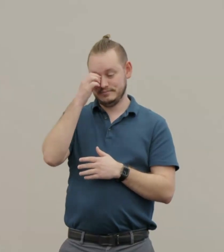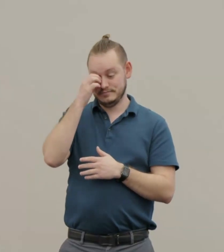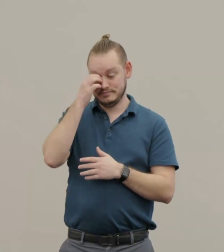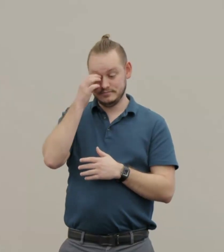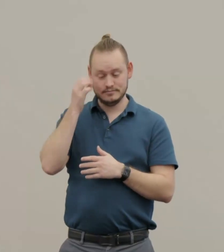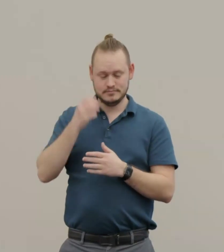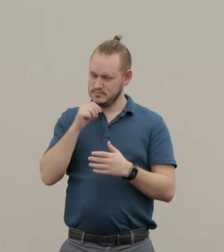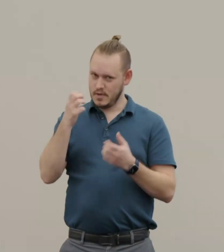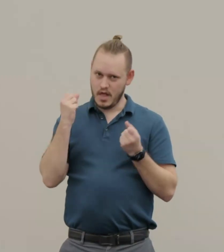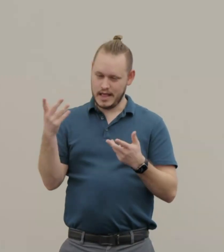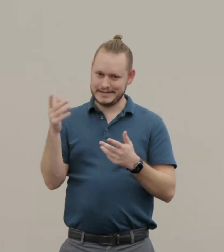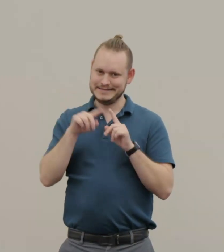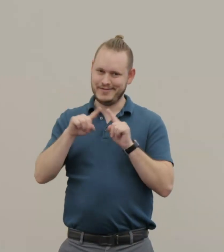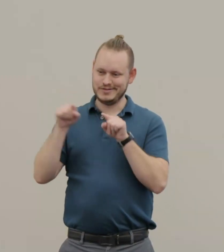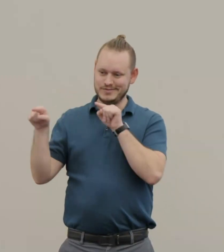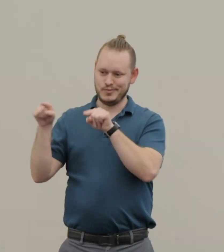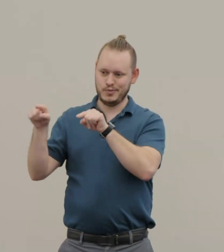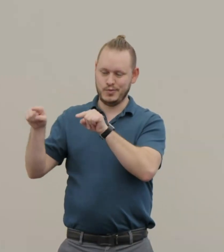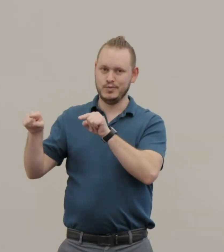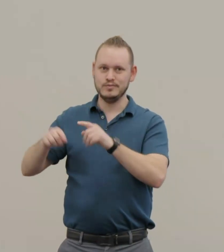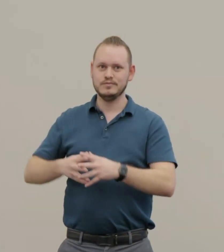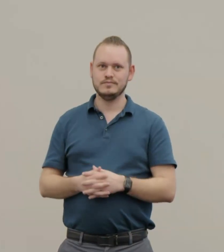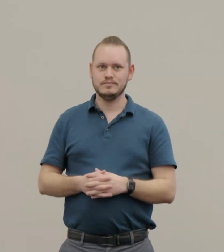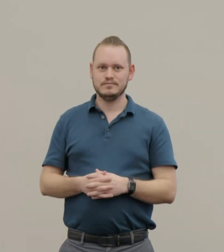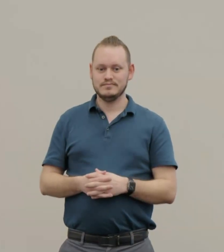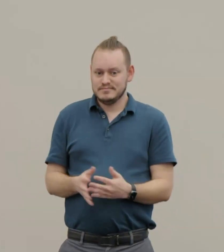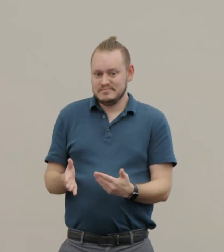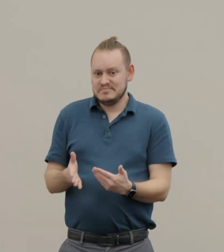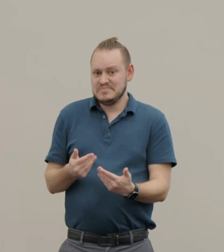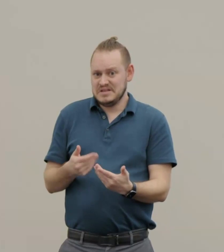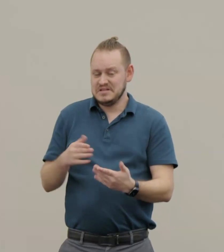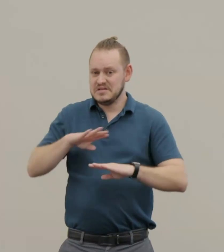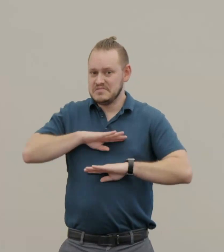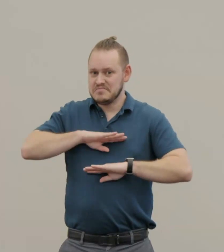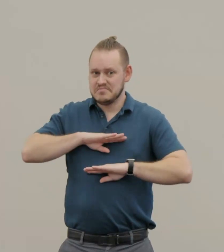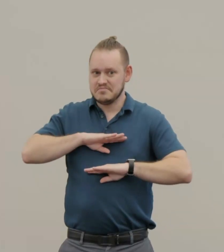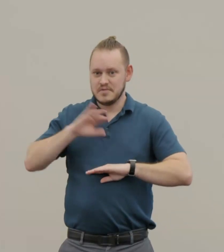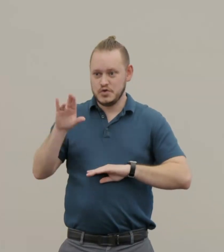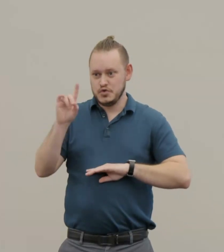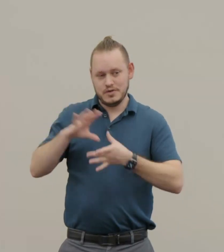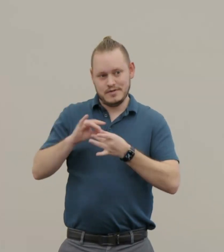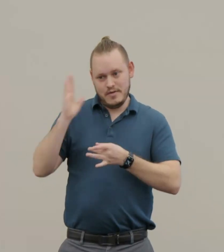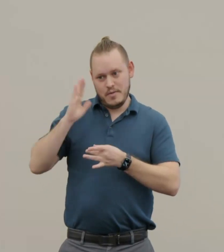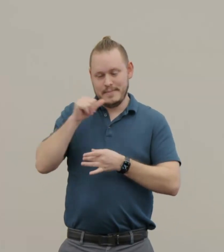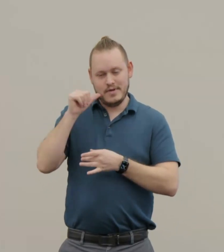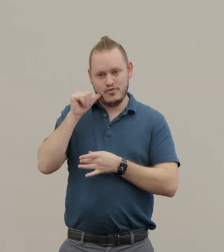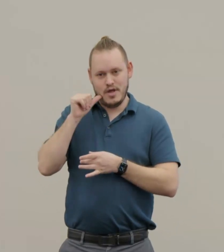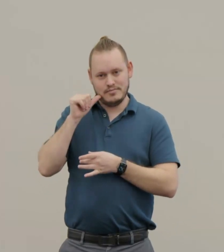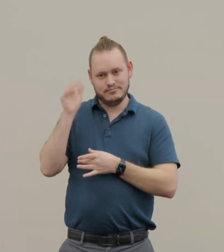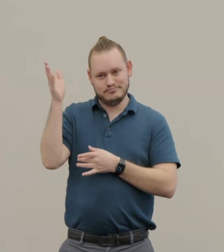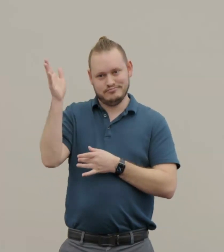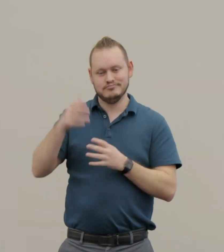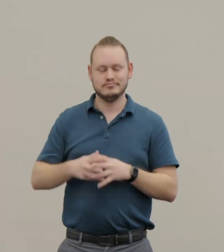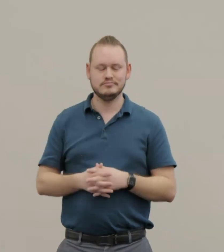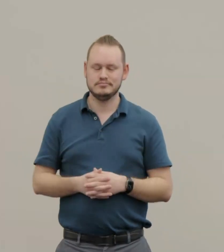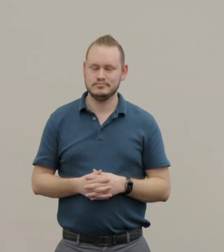So not that many, not that much difference, and they're actually pretty easy to meet, like Judy had said in her presentation yesterday.